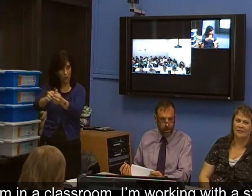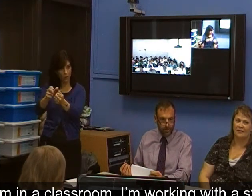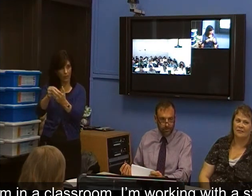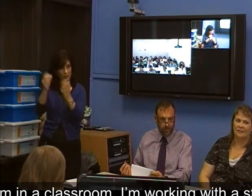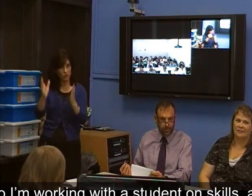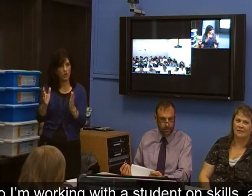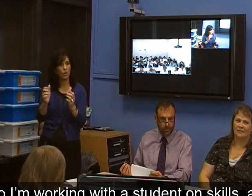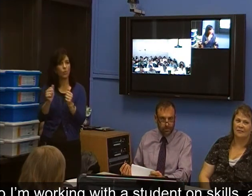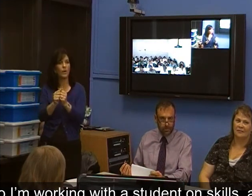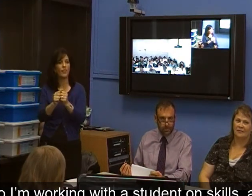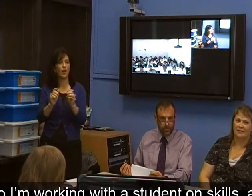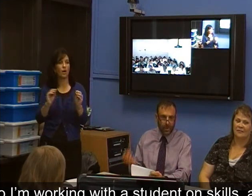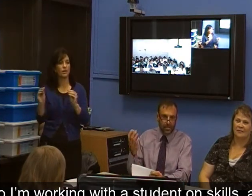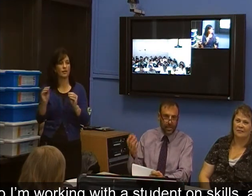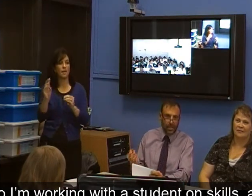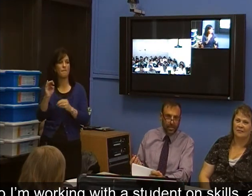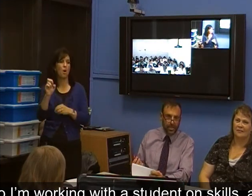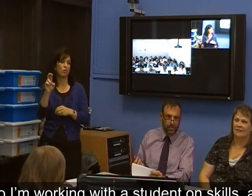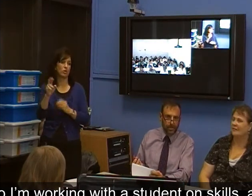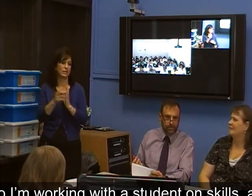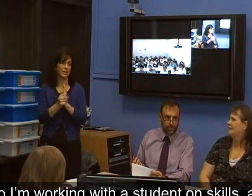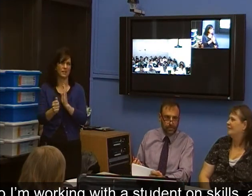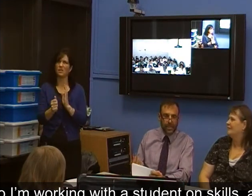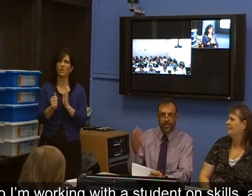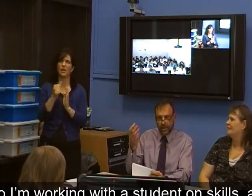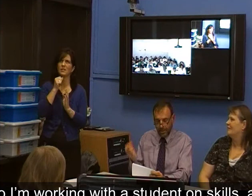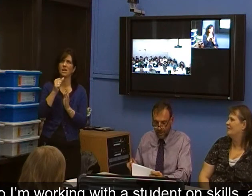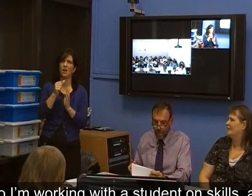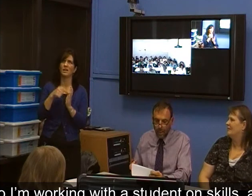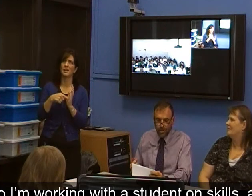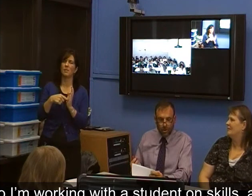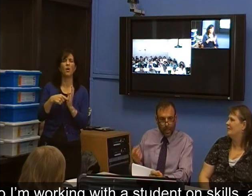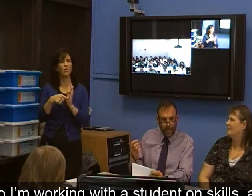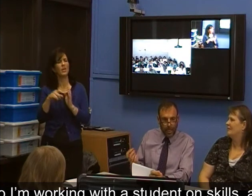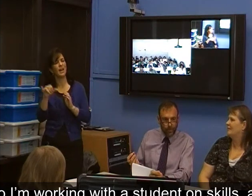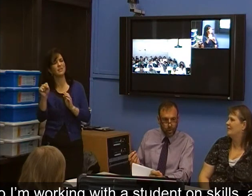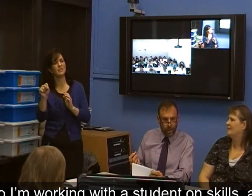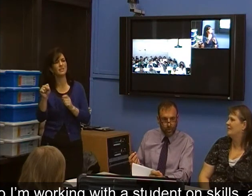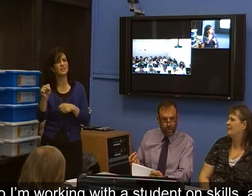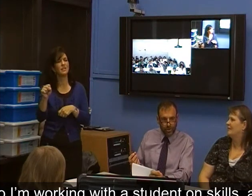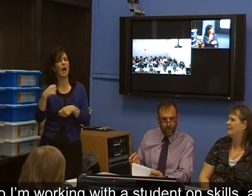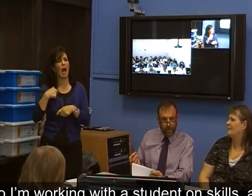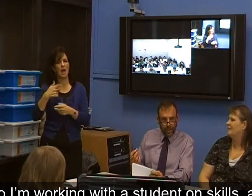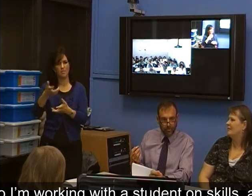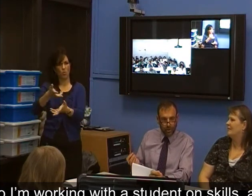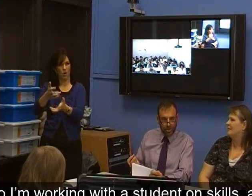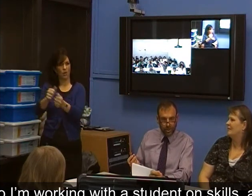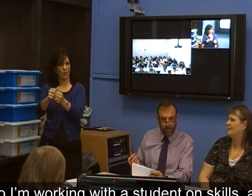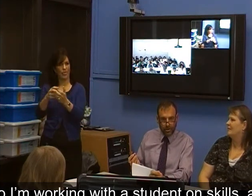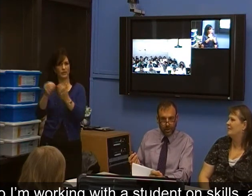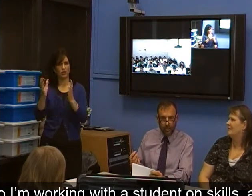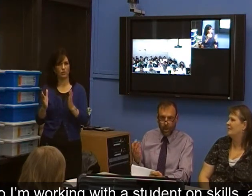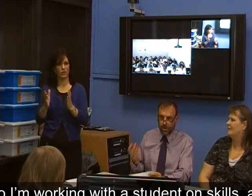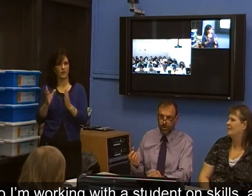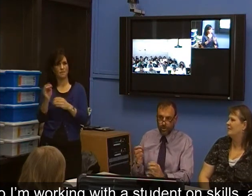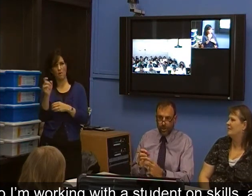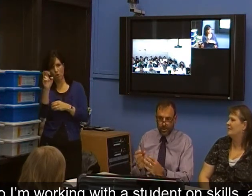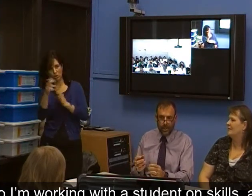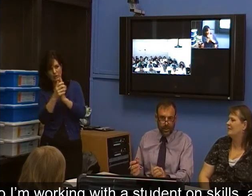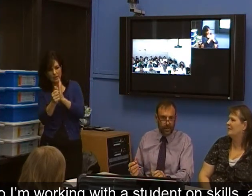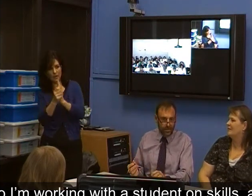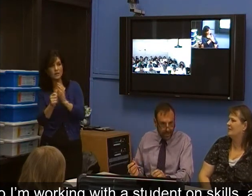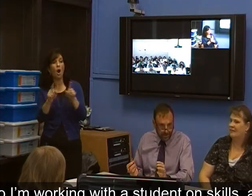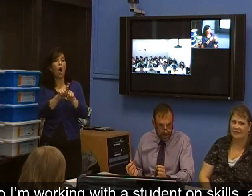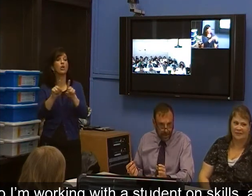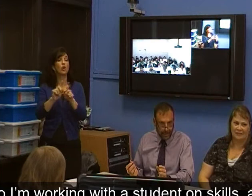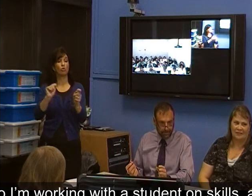skills. Unless not, yes, it is. So I'm working with a student on motor skills, and I'm also translating